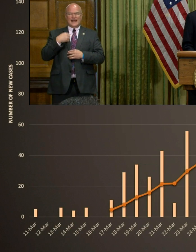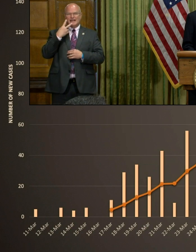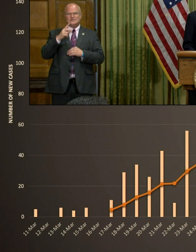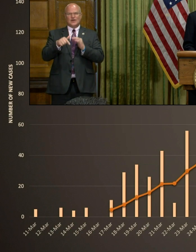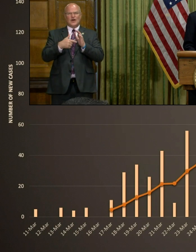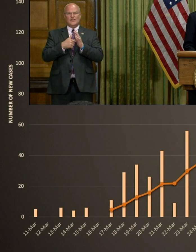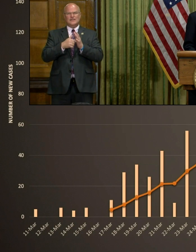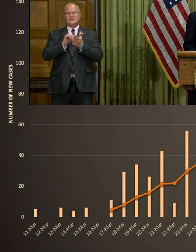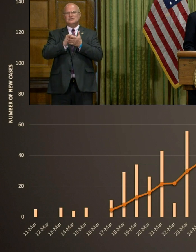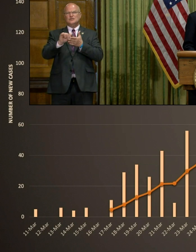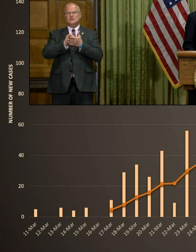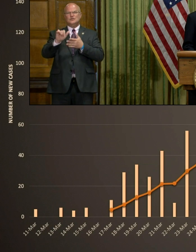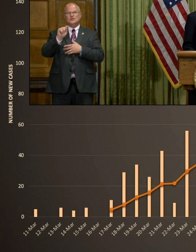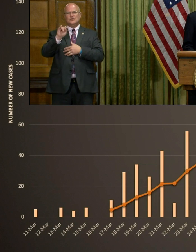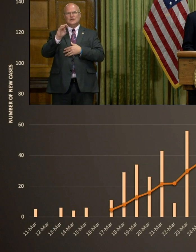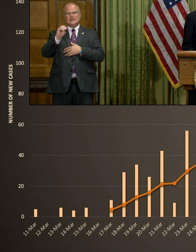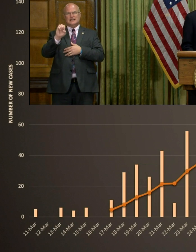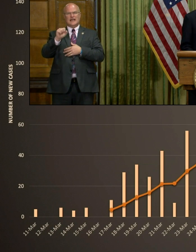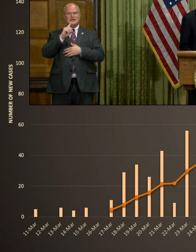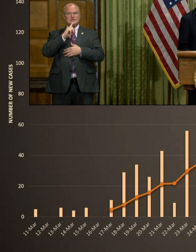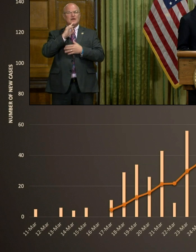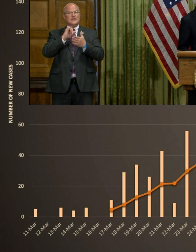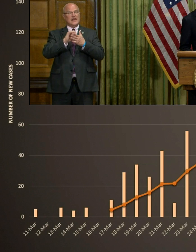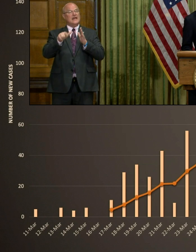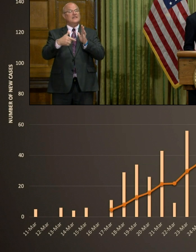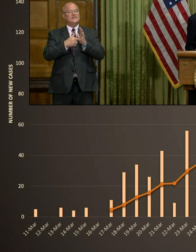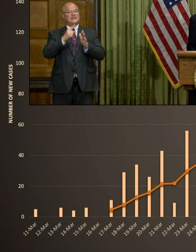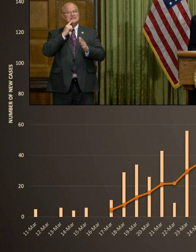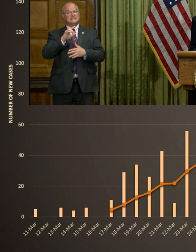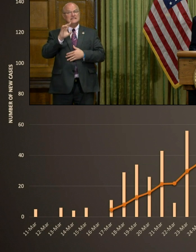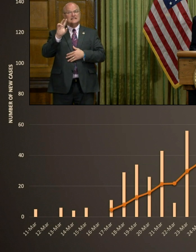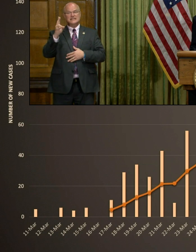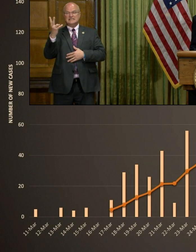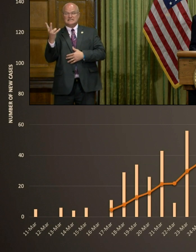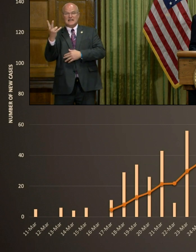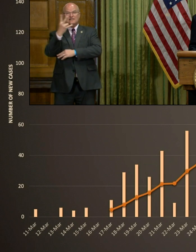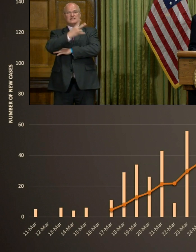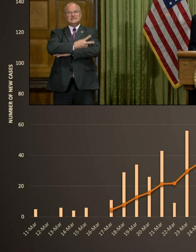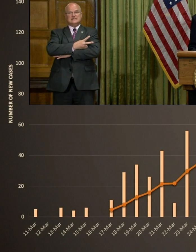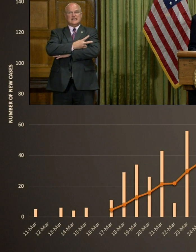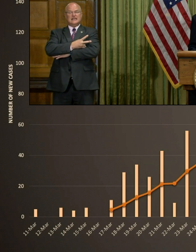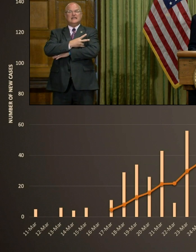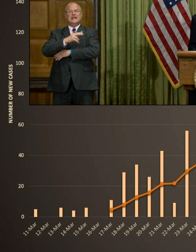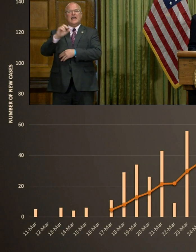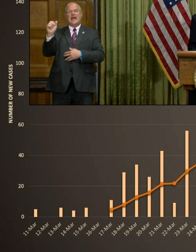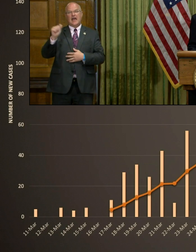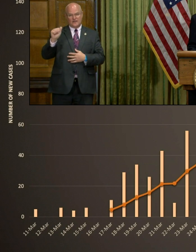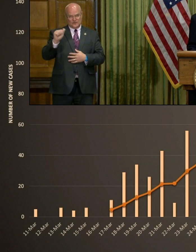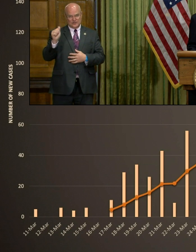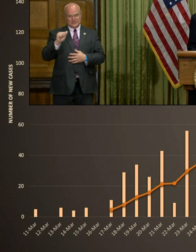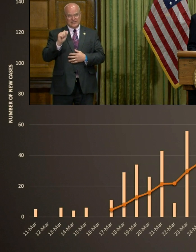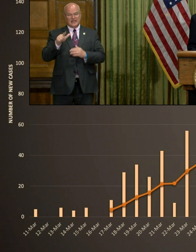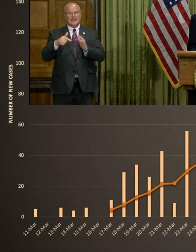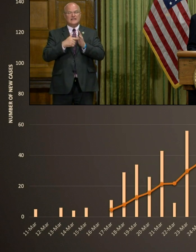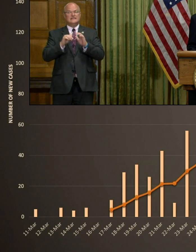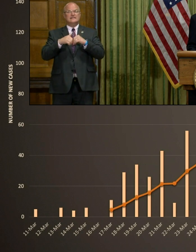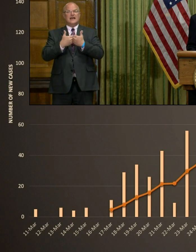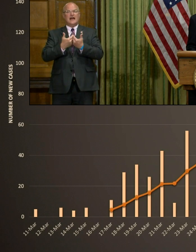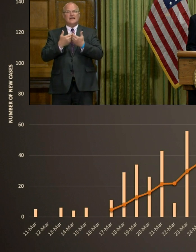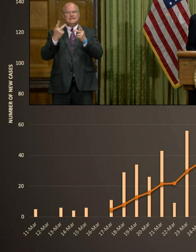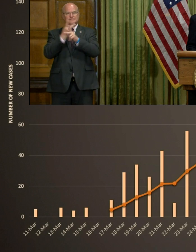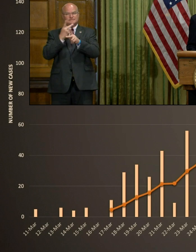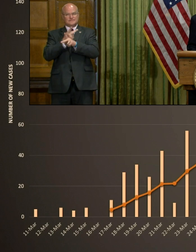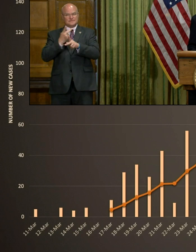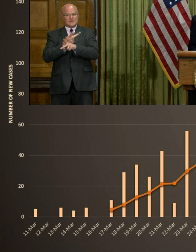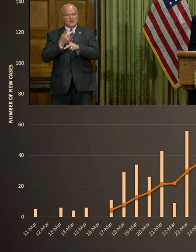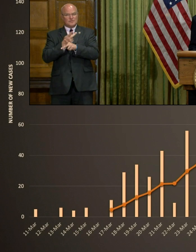saw this in the New York Times, actually, that this is the 7-day rolling average. And this is how they